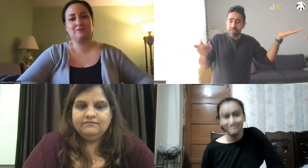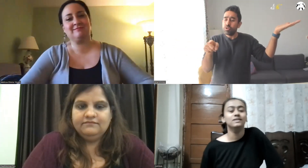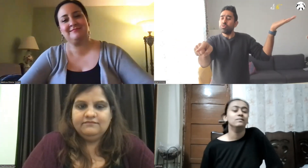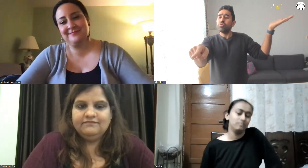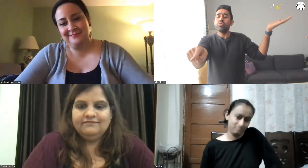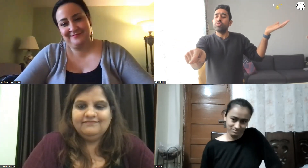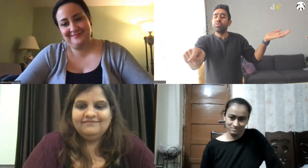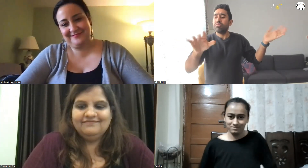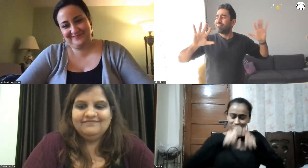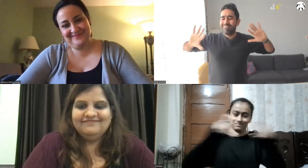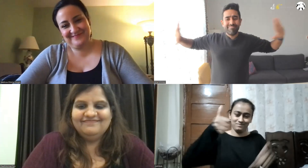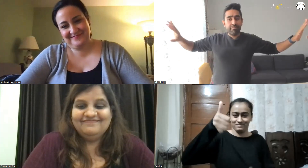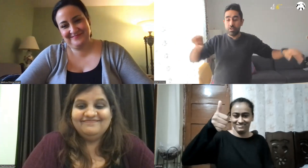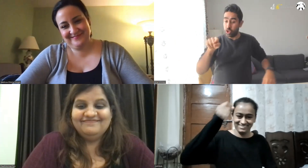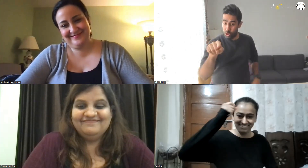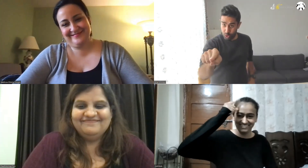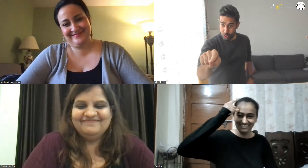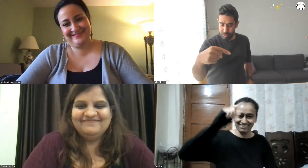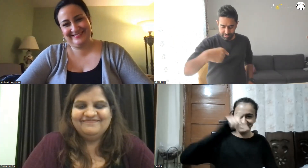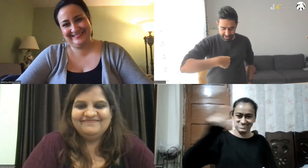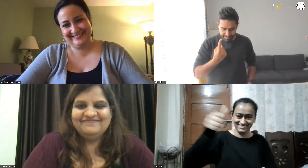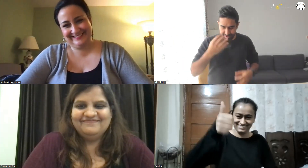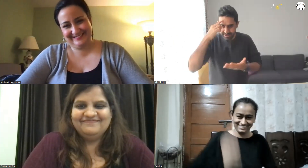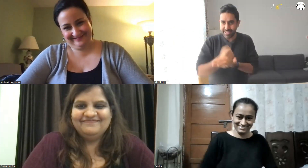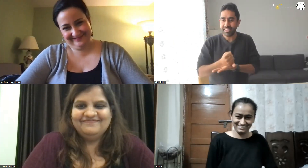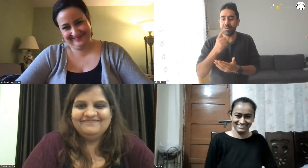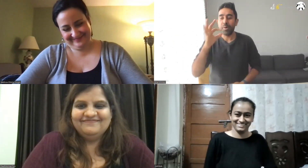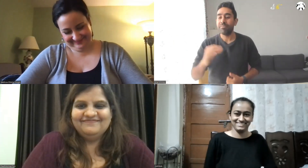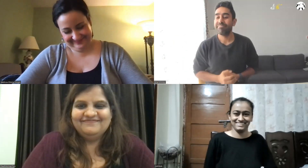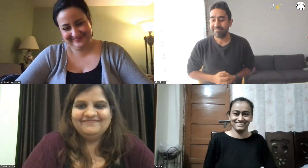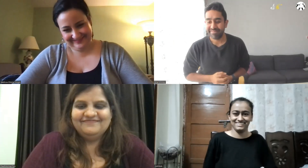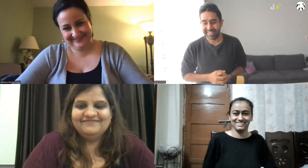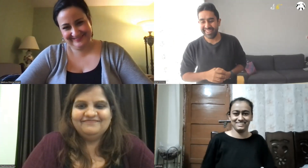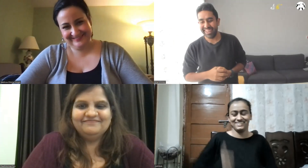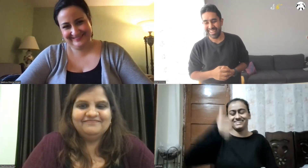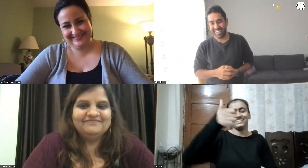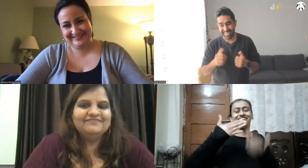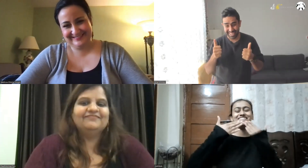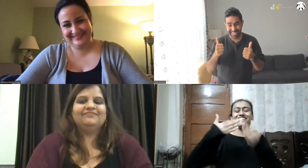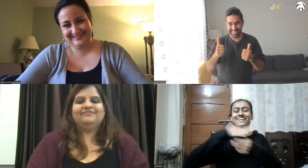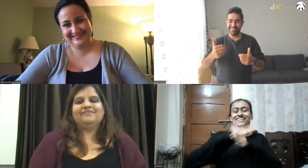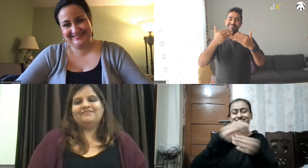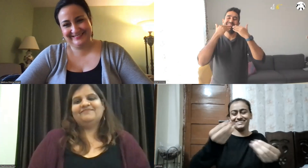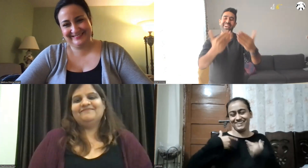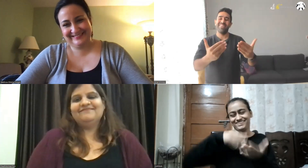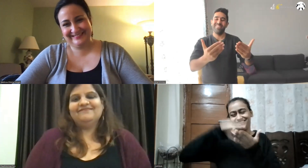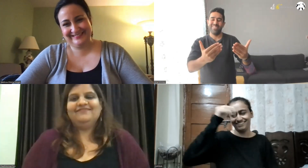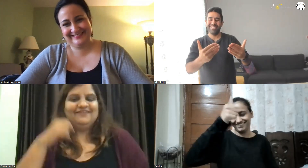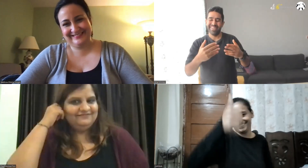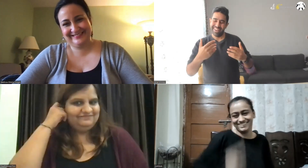about your friends or your mother, you can just leave both the comments, like your mother's or your